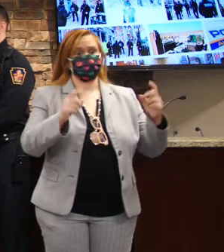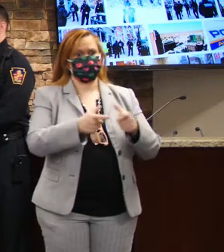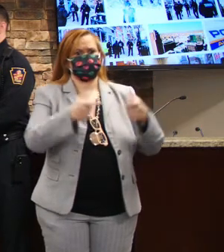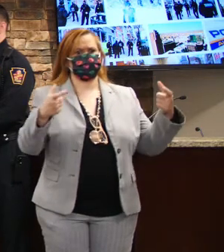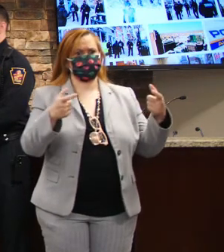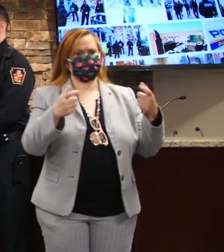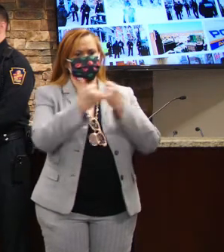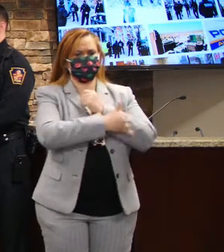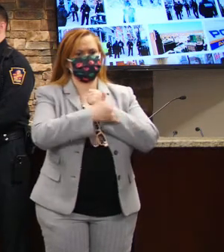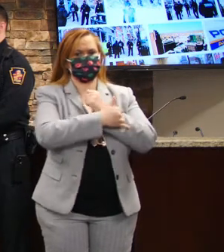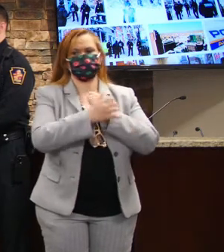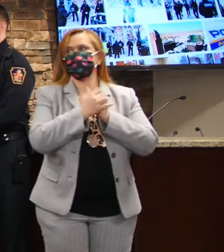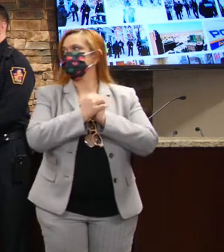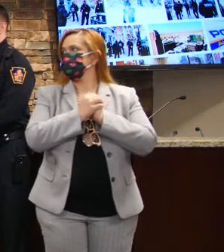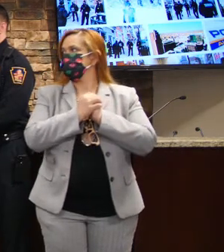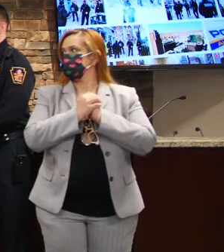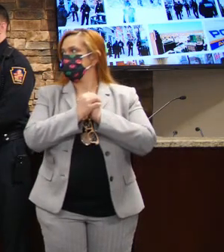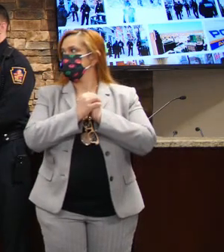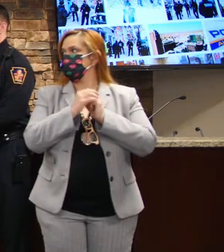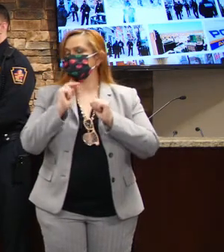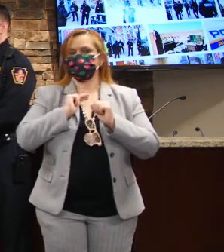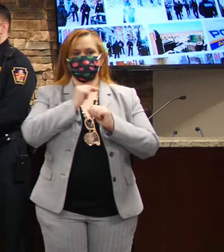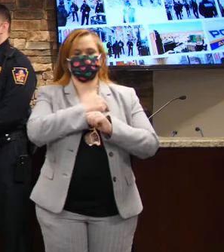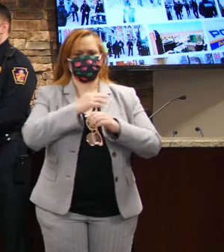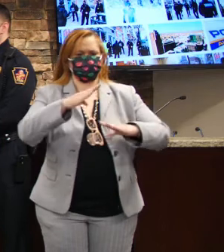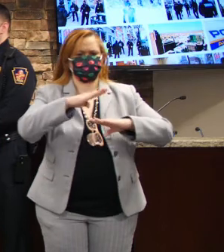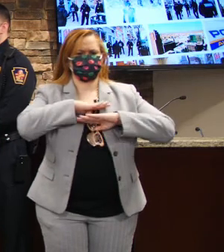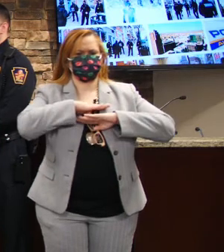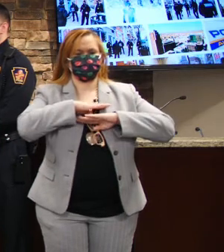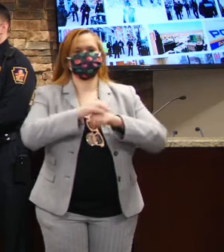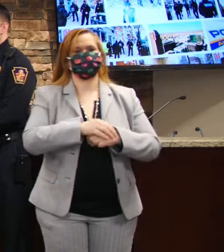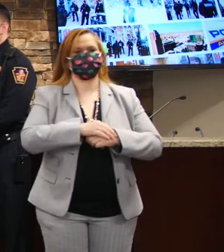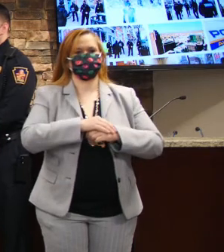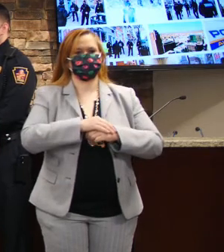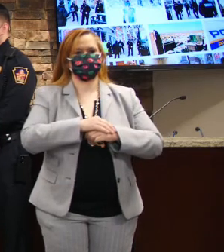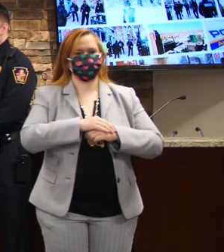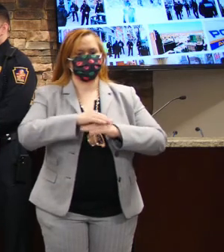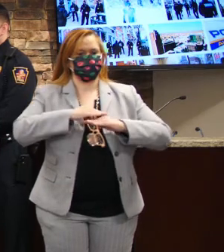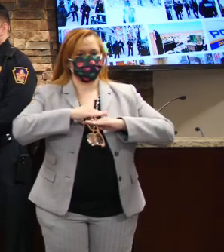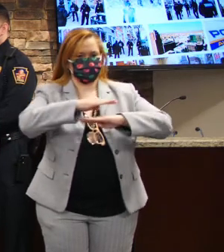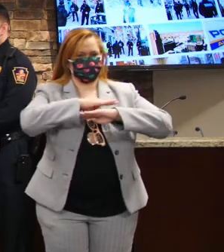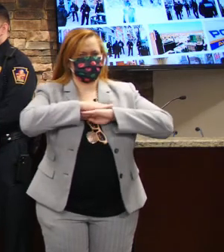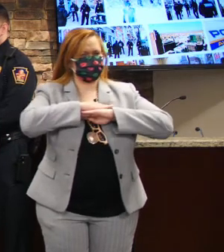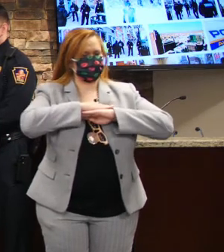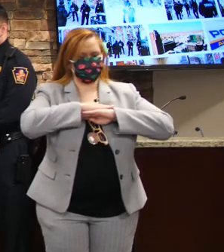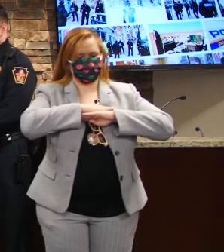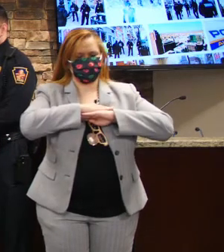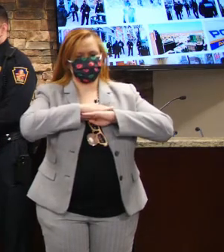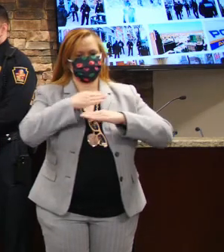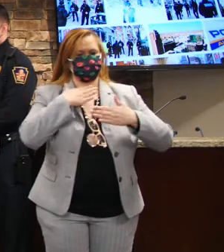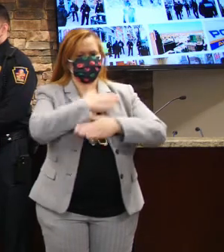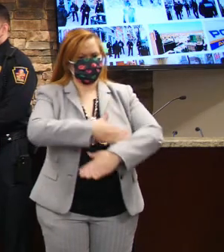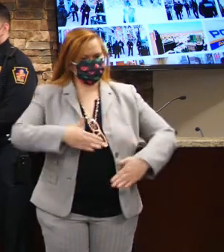this together. This is a proud moment. We are doing something here that we are excited about, that I